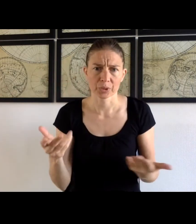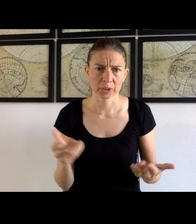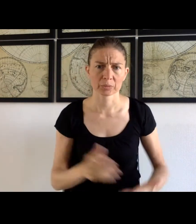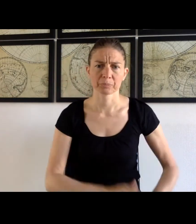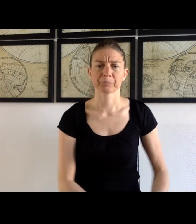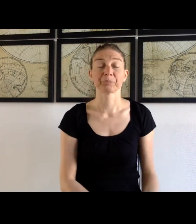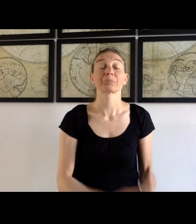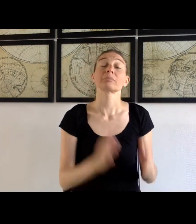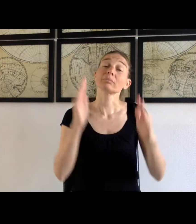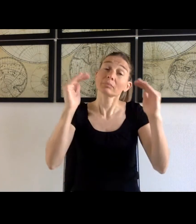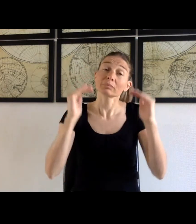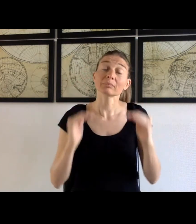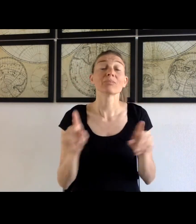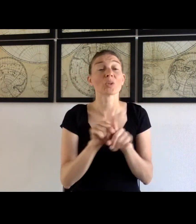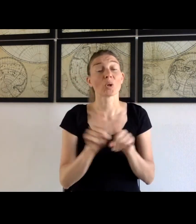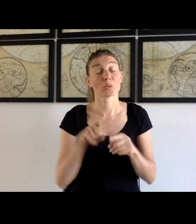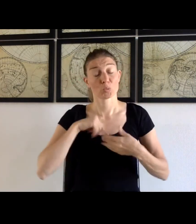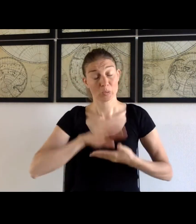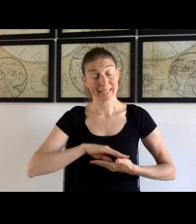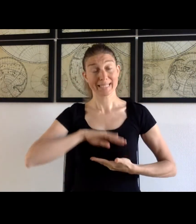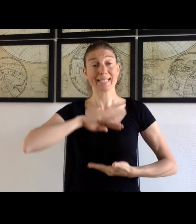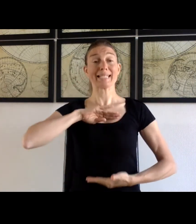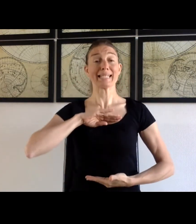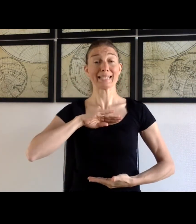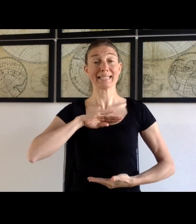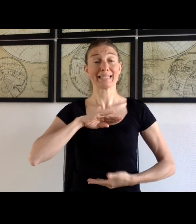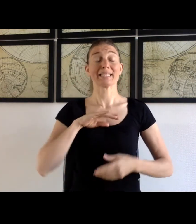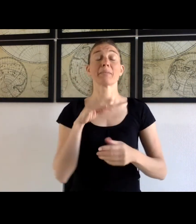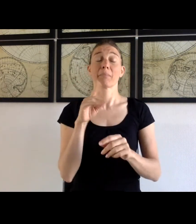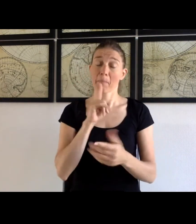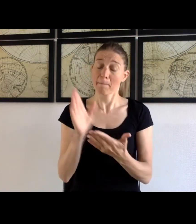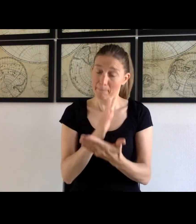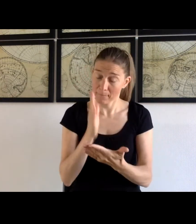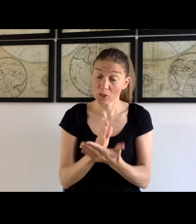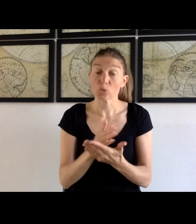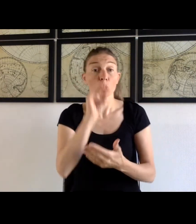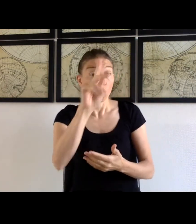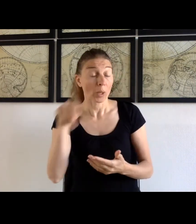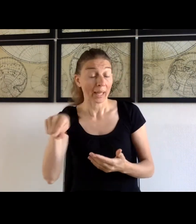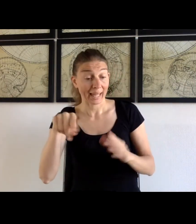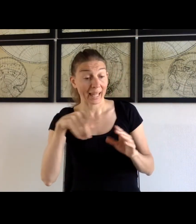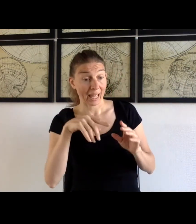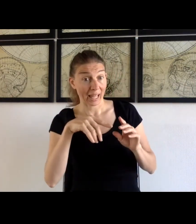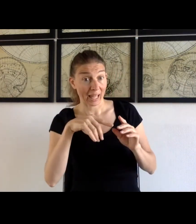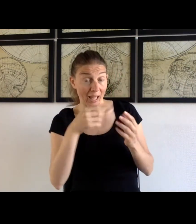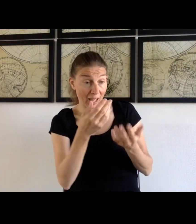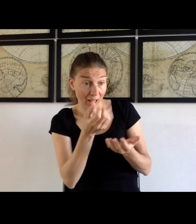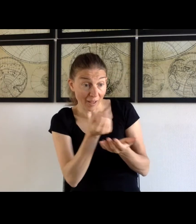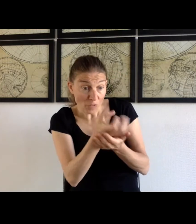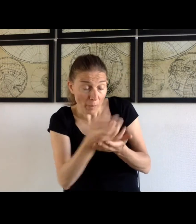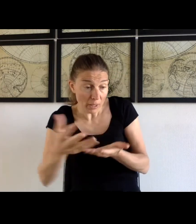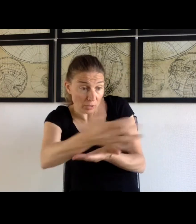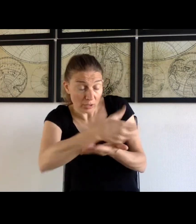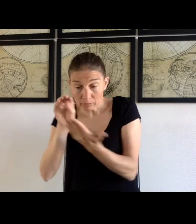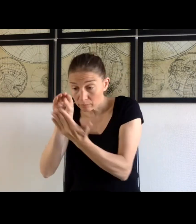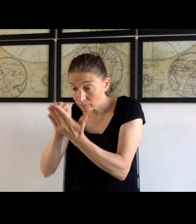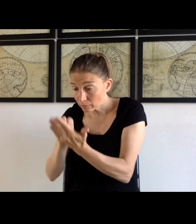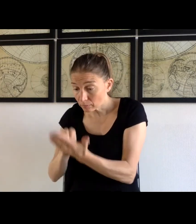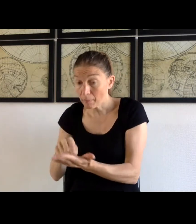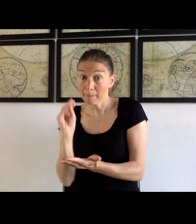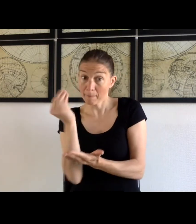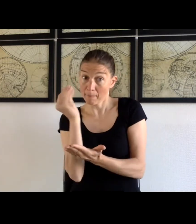course, privacy and making sure that the data that we gather is duly managed, but also that the